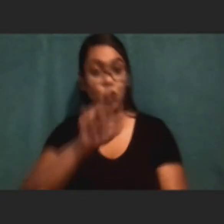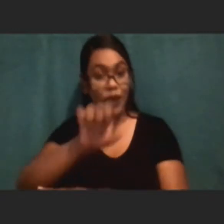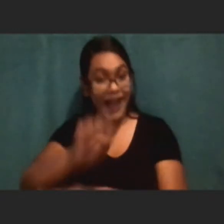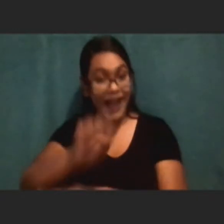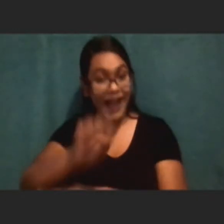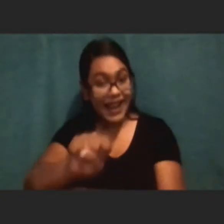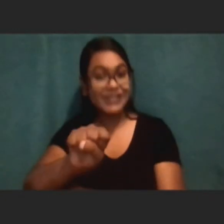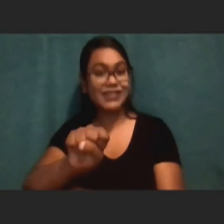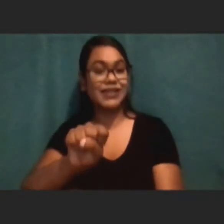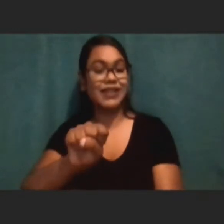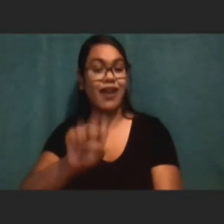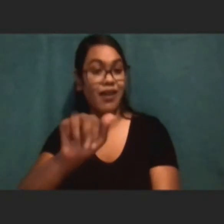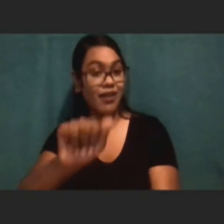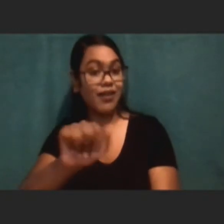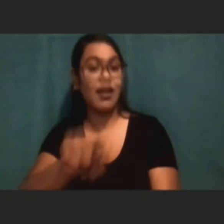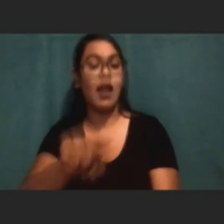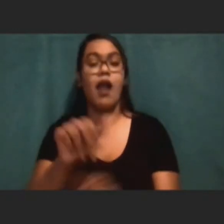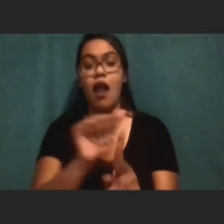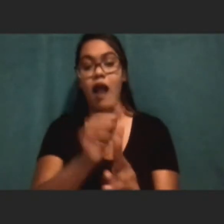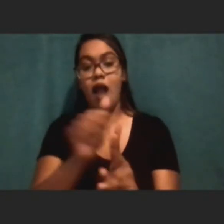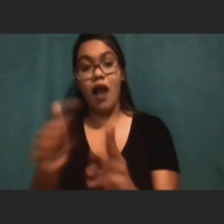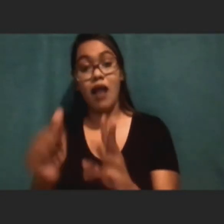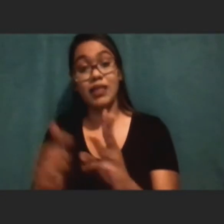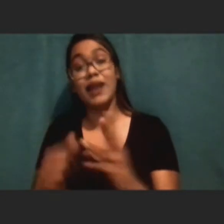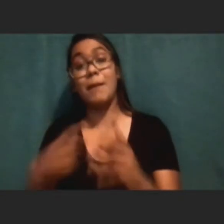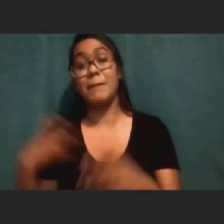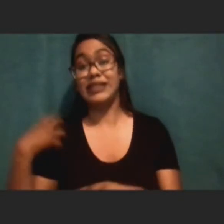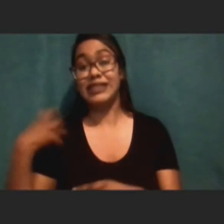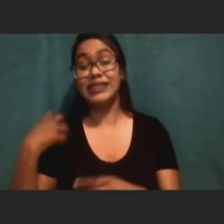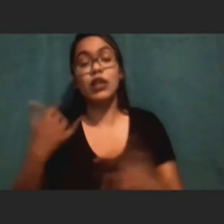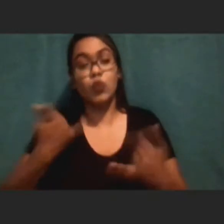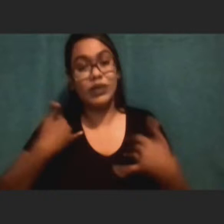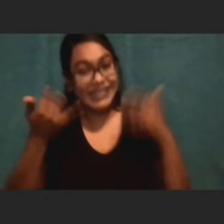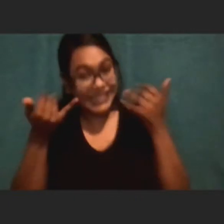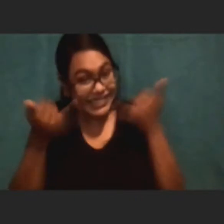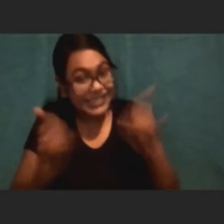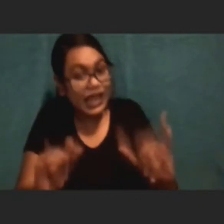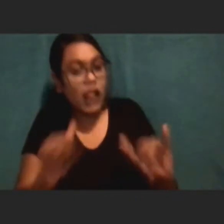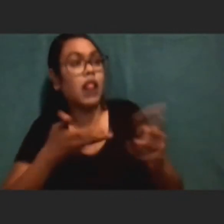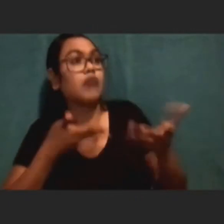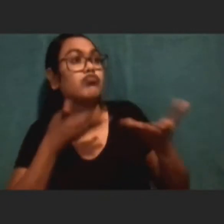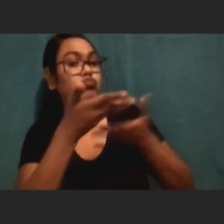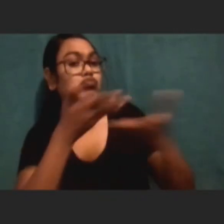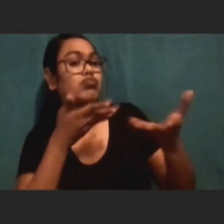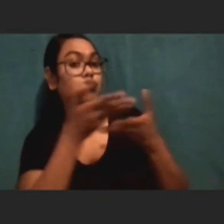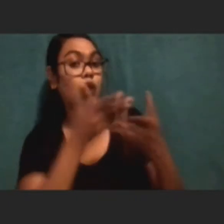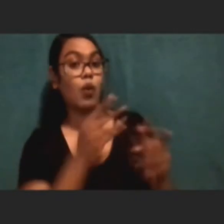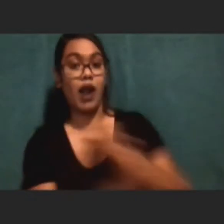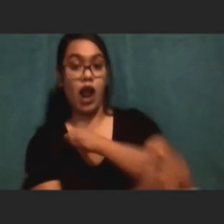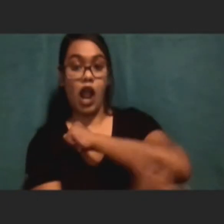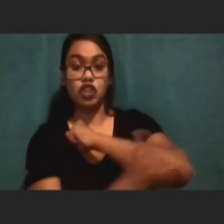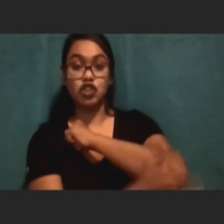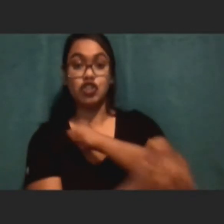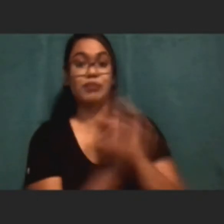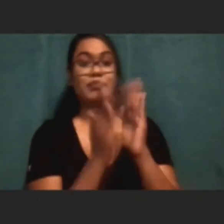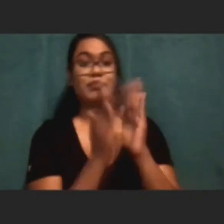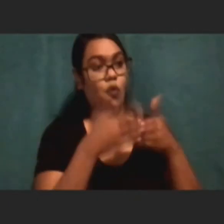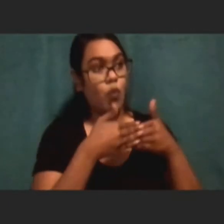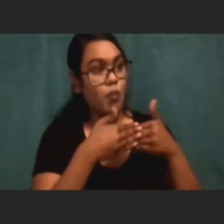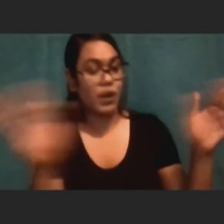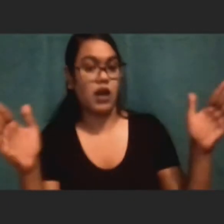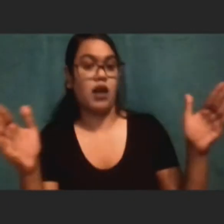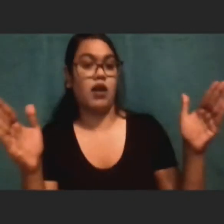has indicated, Minister Pando is also engaging counterparts from all those countries and other countries.